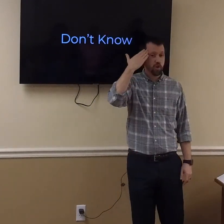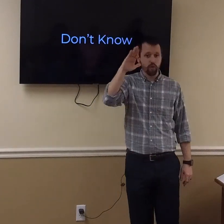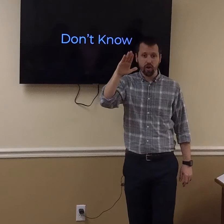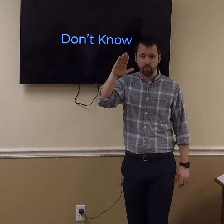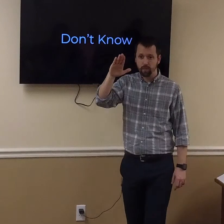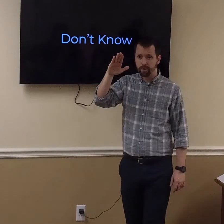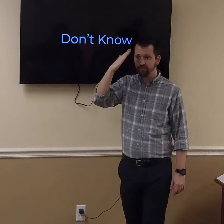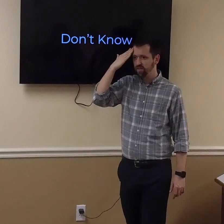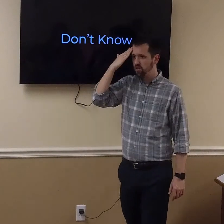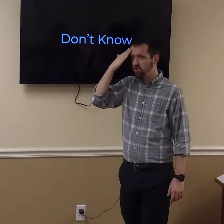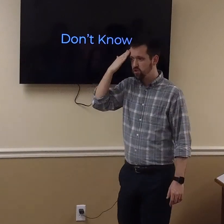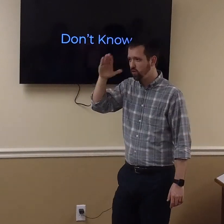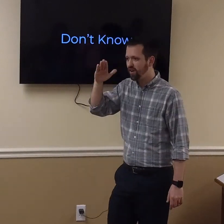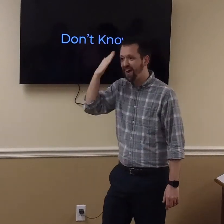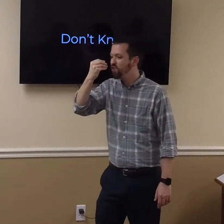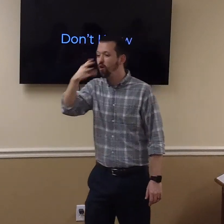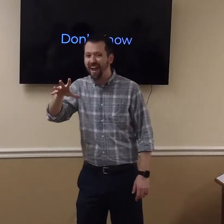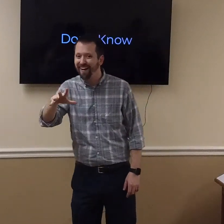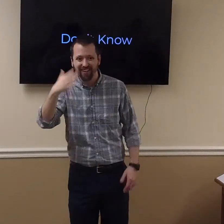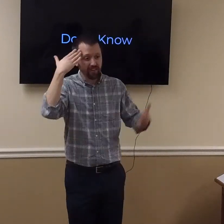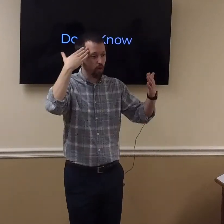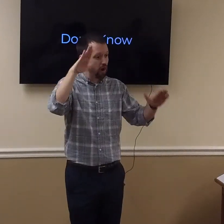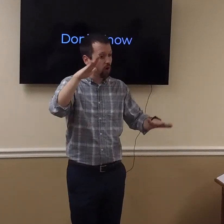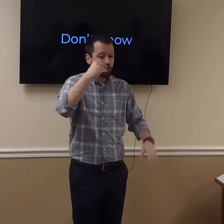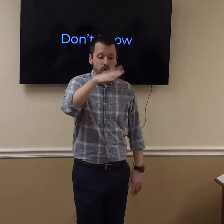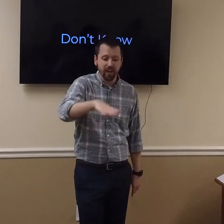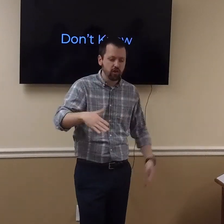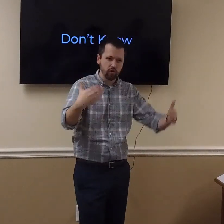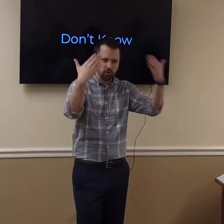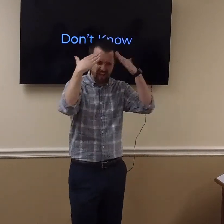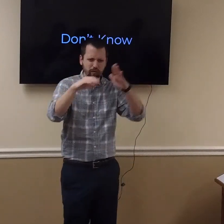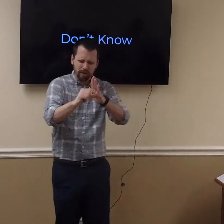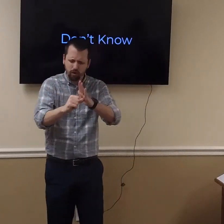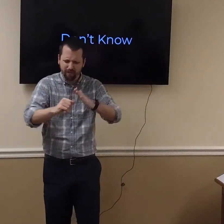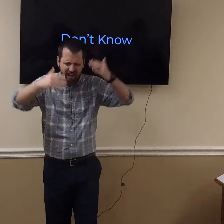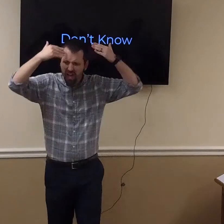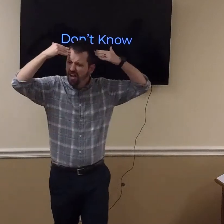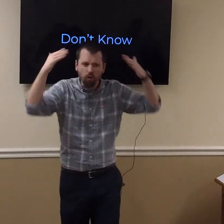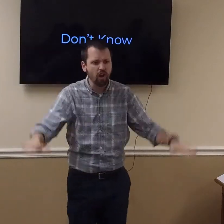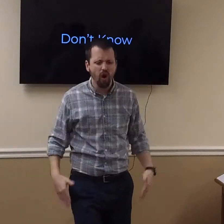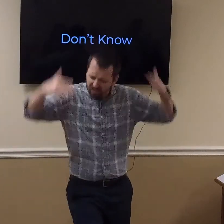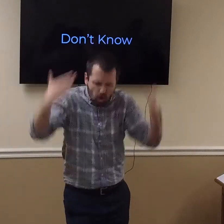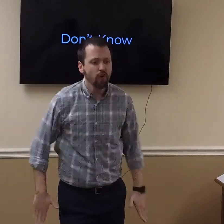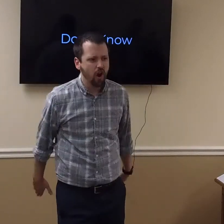Don't know. Yeah, don't care. Don't know. Don't care. You can do it 2 hands if you're being more emphatic. Don't know. Don't